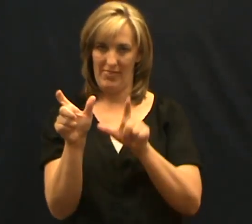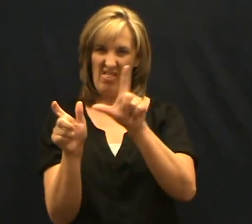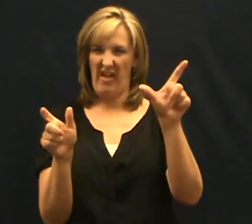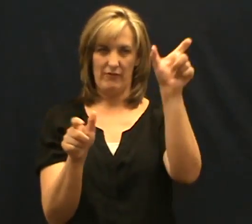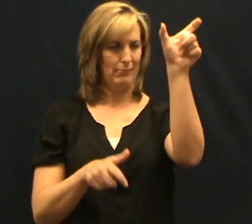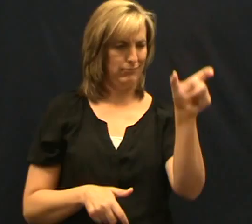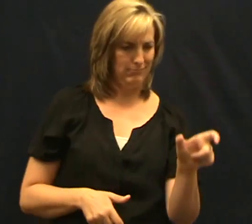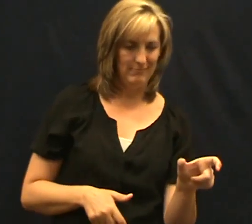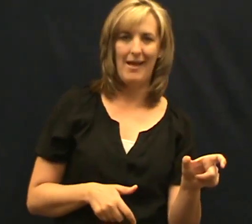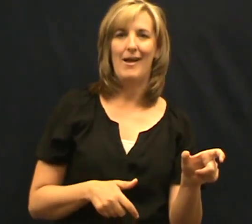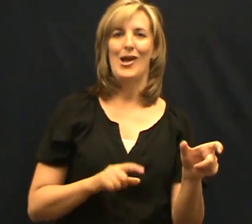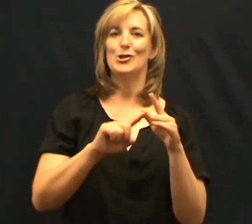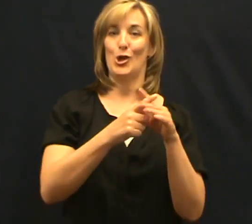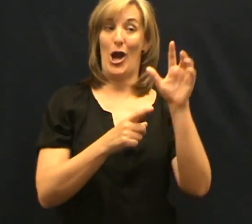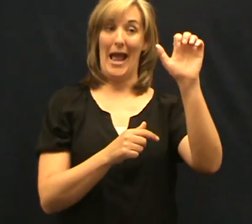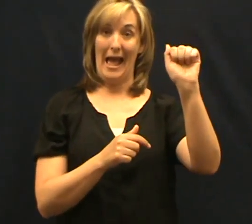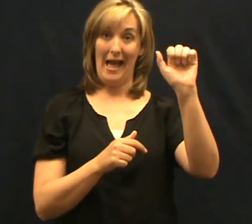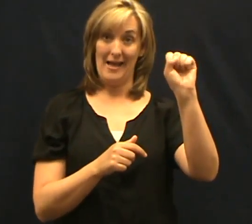then liabilities, then revenues,